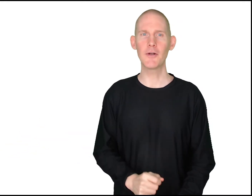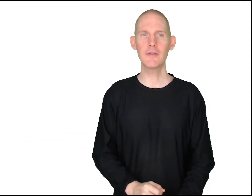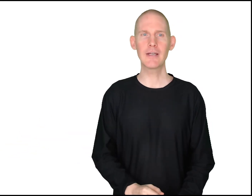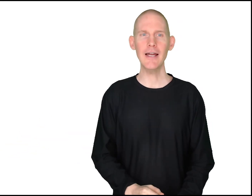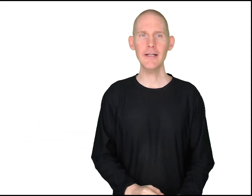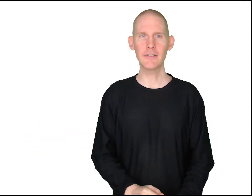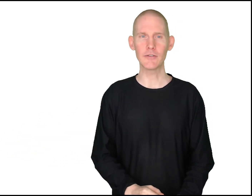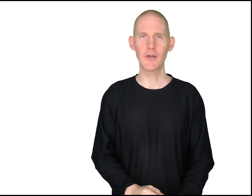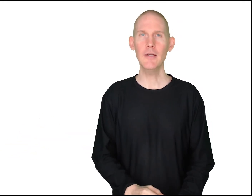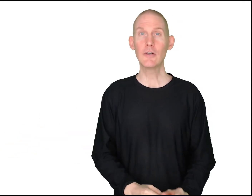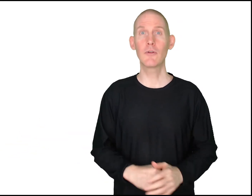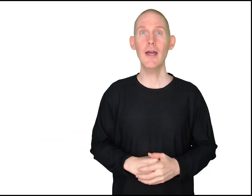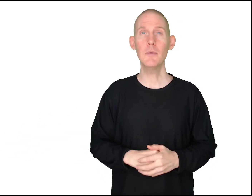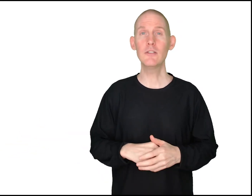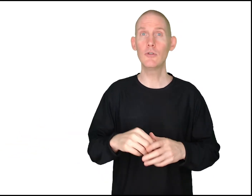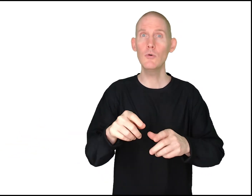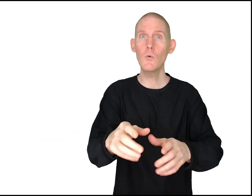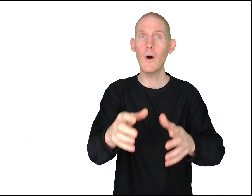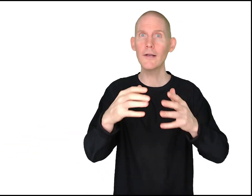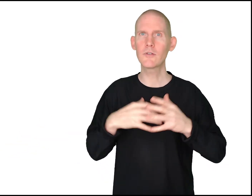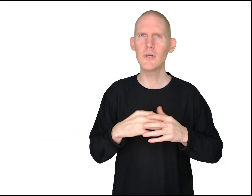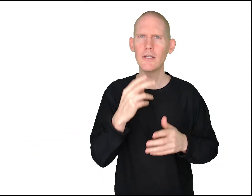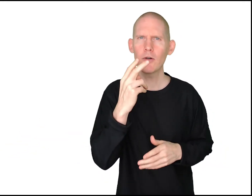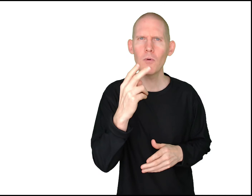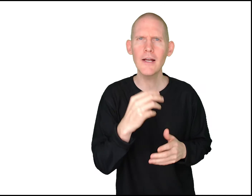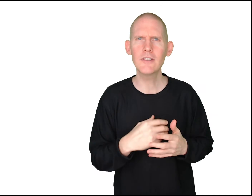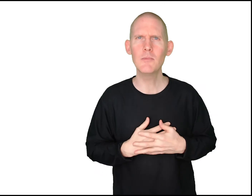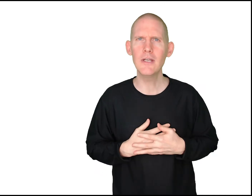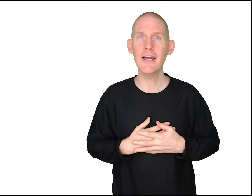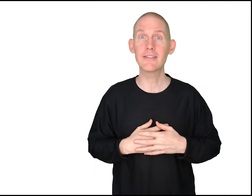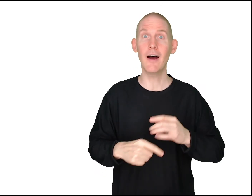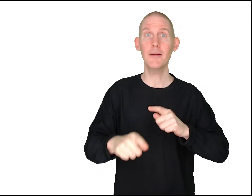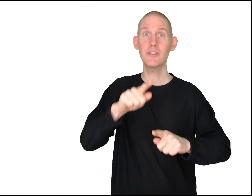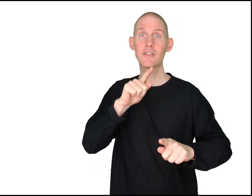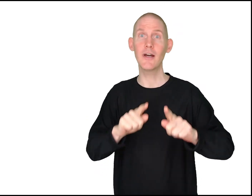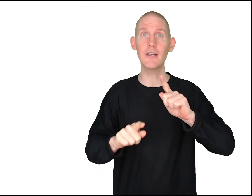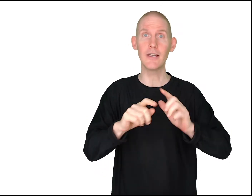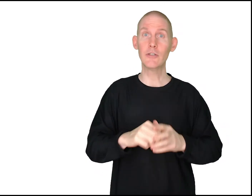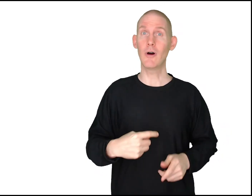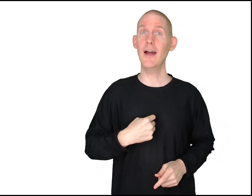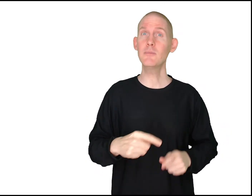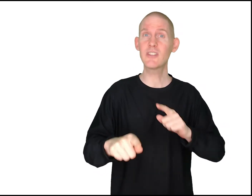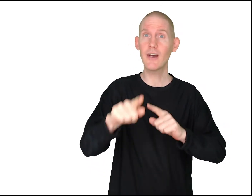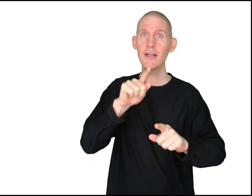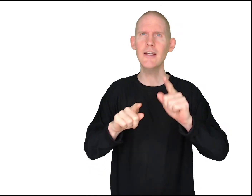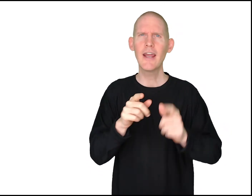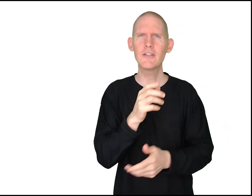with glasses, okay? So that means you watch me. You're watching me as I'm signing. So I'm signing, and you're